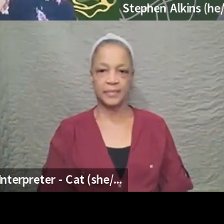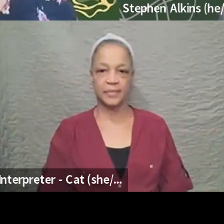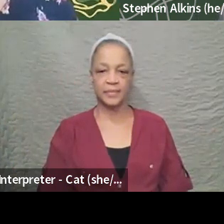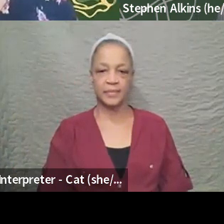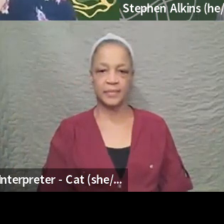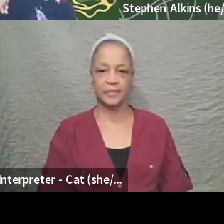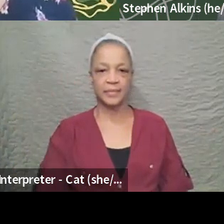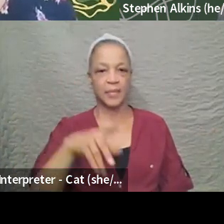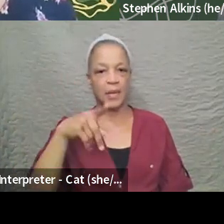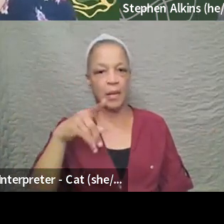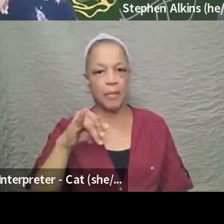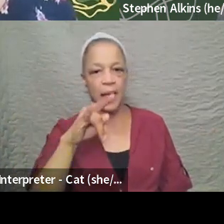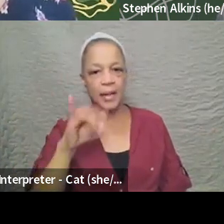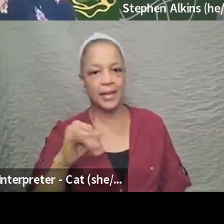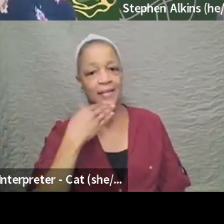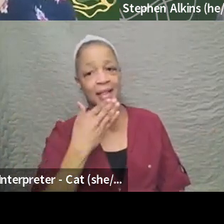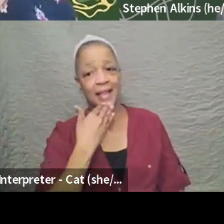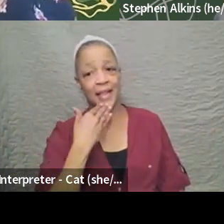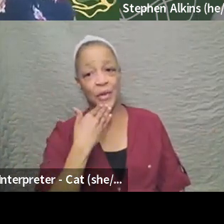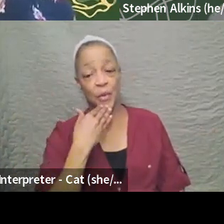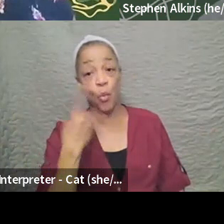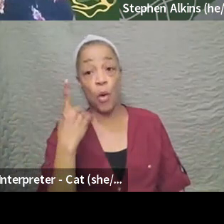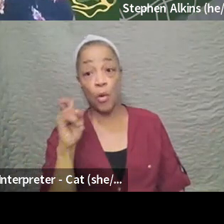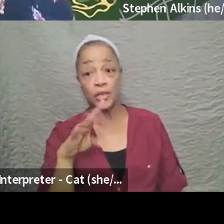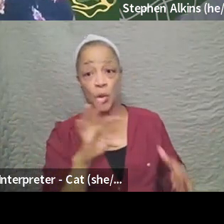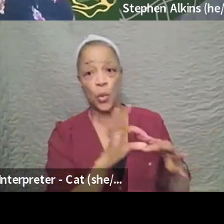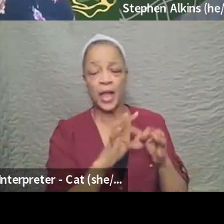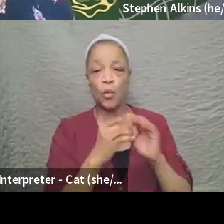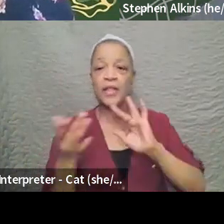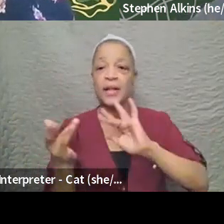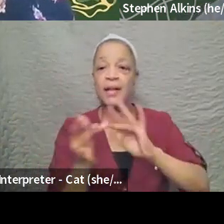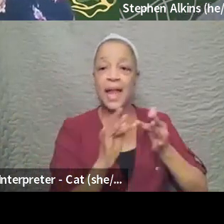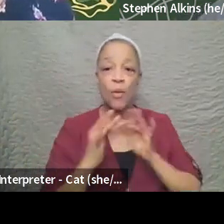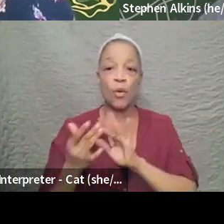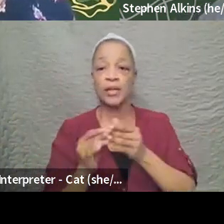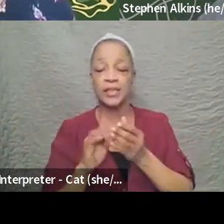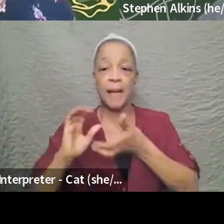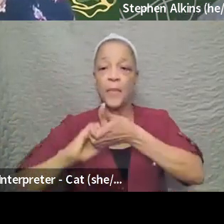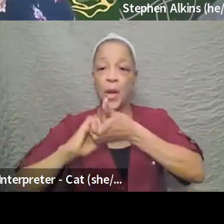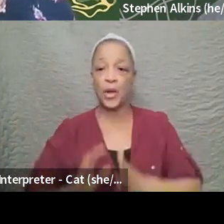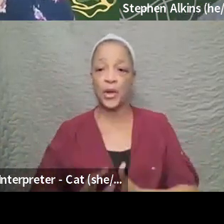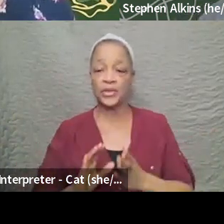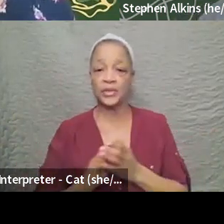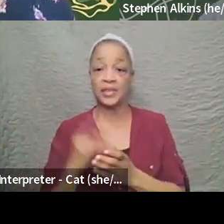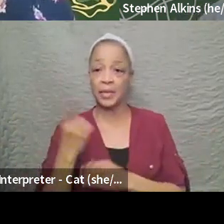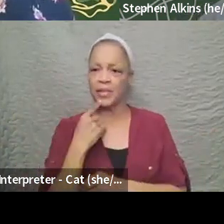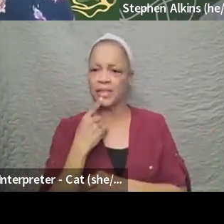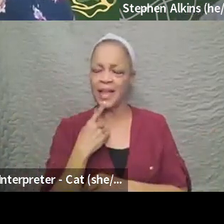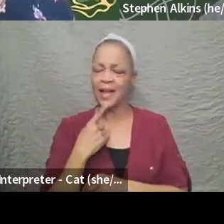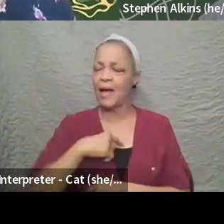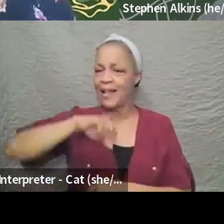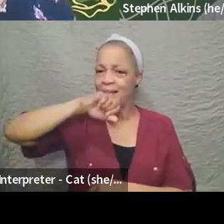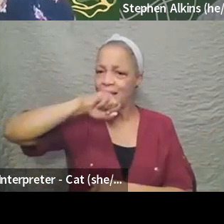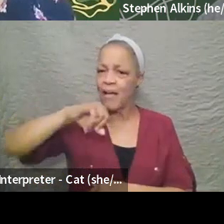Thank you. On a related question about networks and partners, someone said, I love the idea